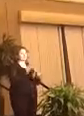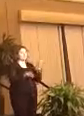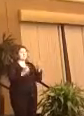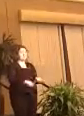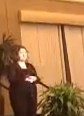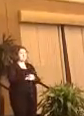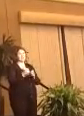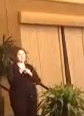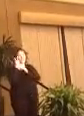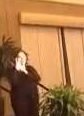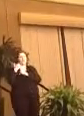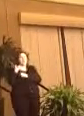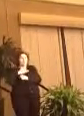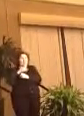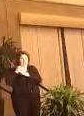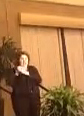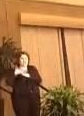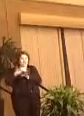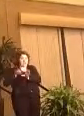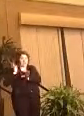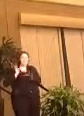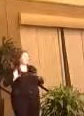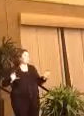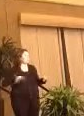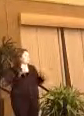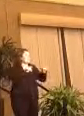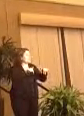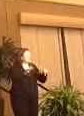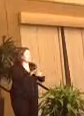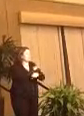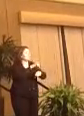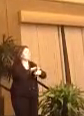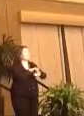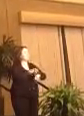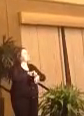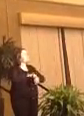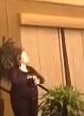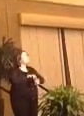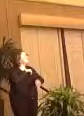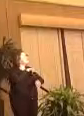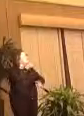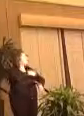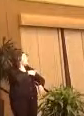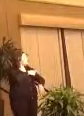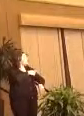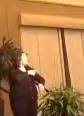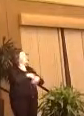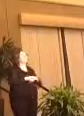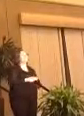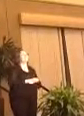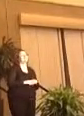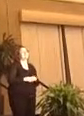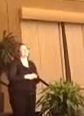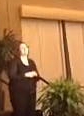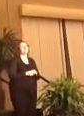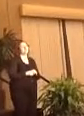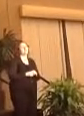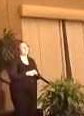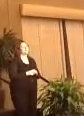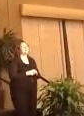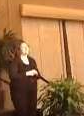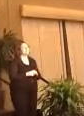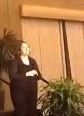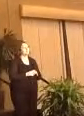2 years ago, I quit my job and have been doing this full time ever since, pinching myself all along the way. So, yeah.